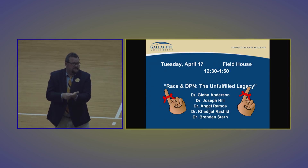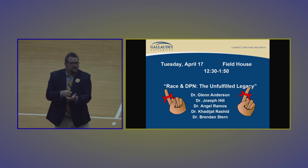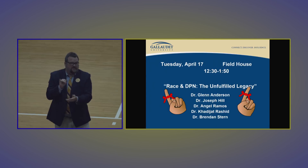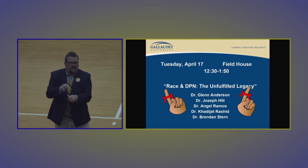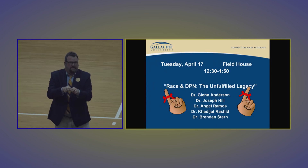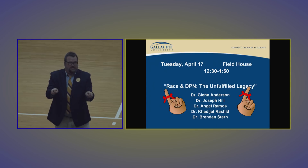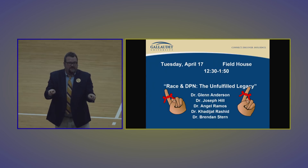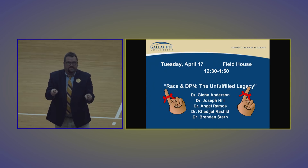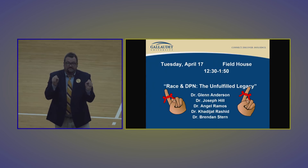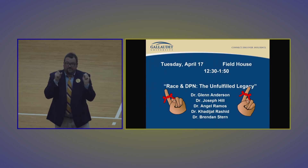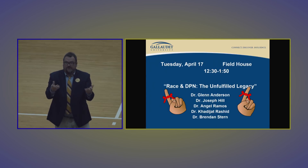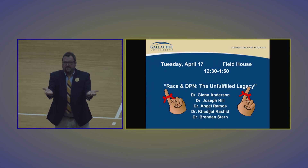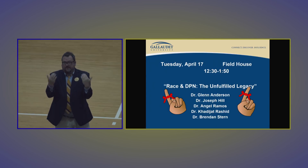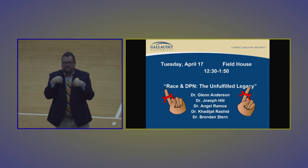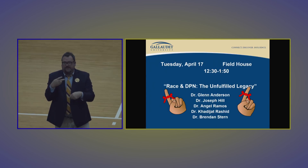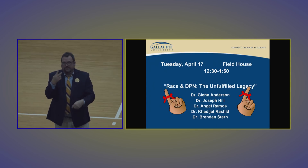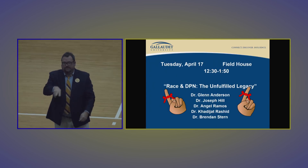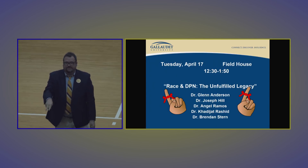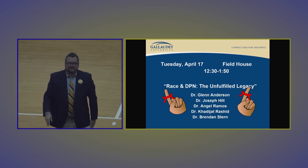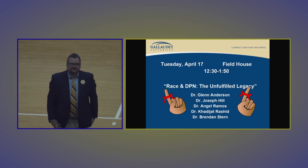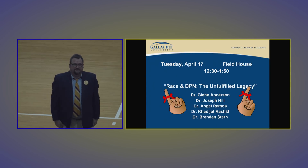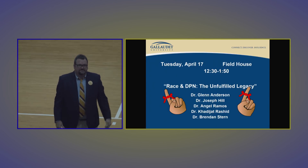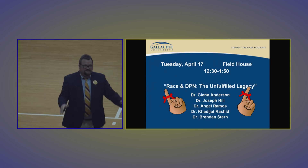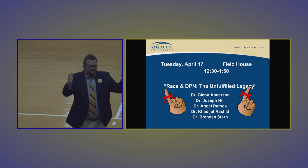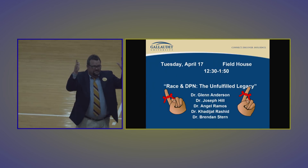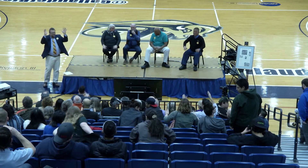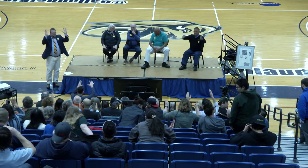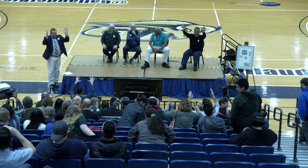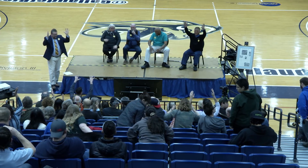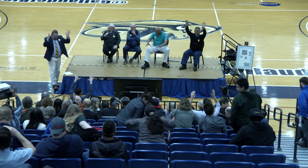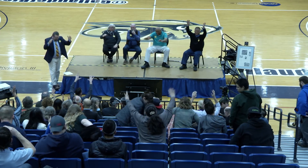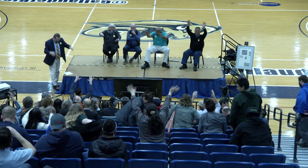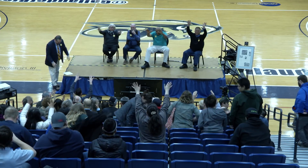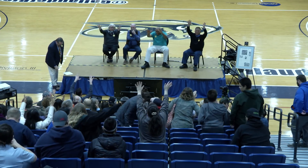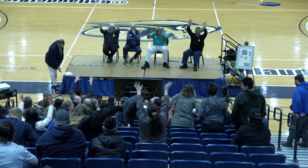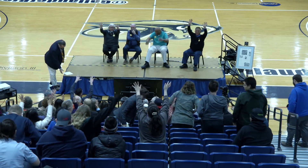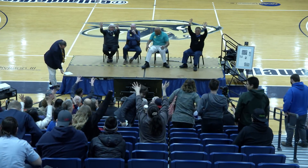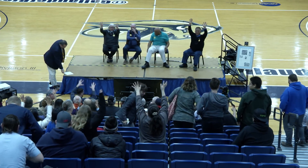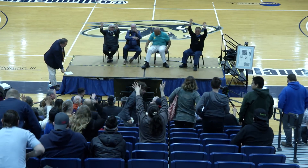And don't miss out on that amazing panel. Please do come in 2 weeks. Thank you.